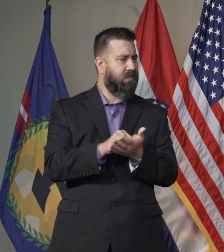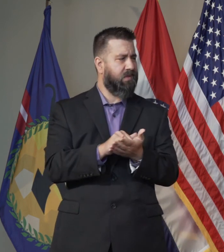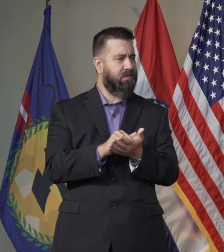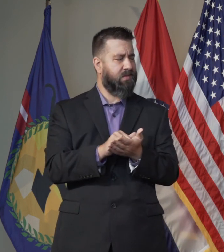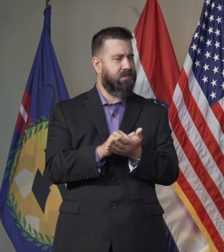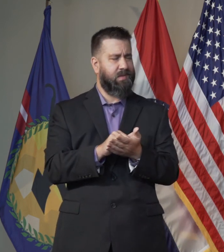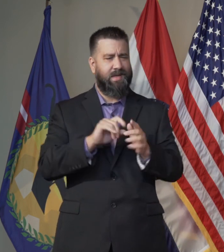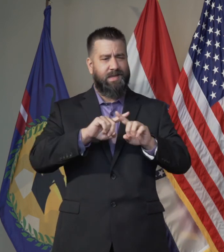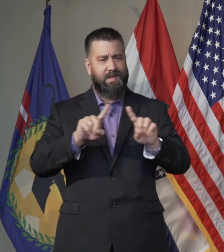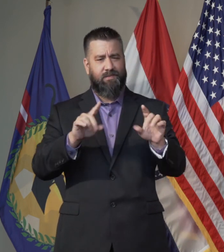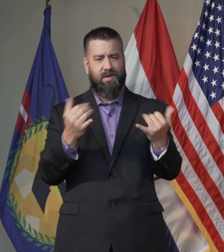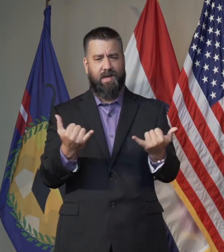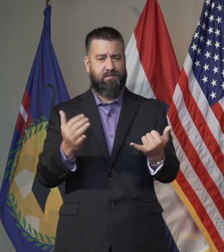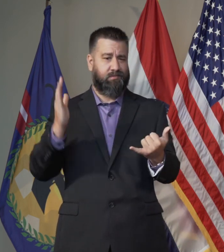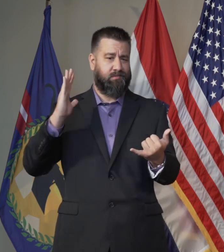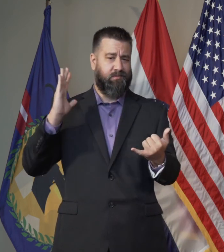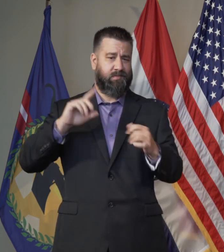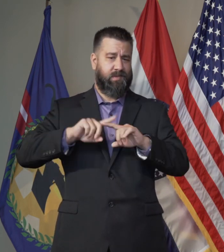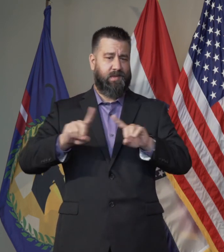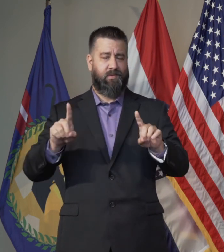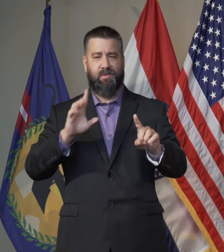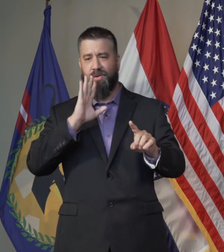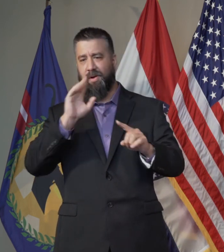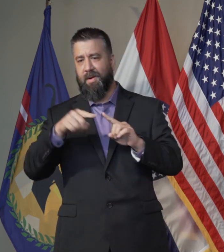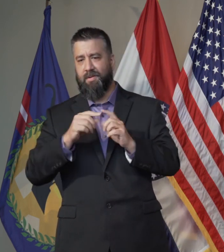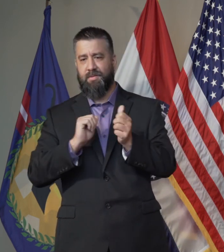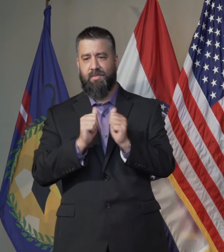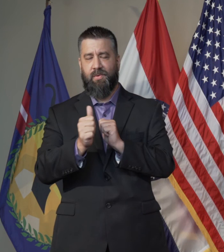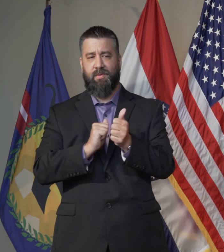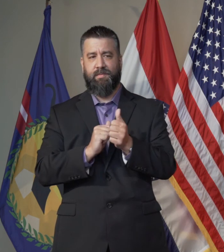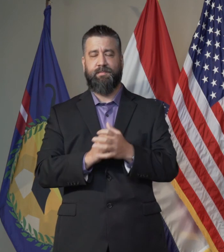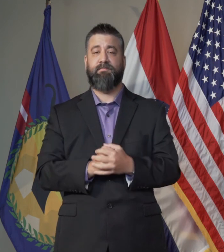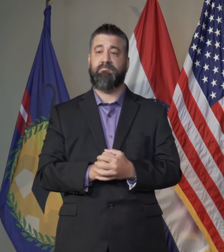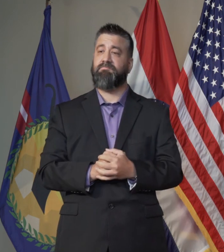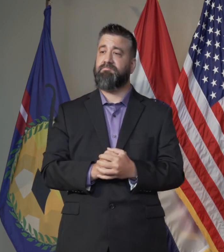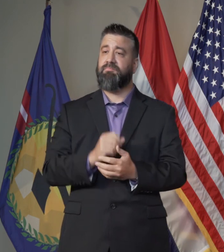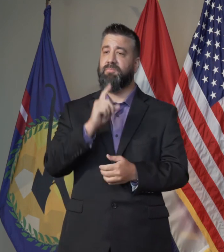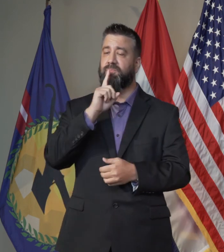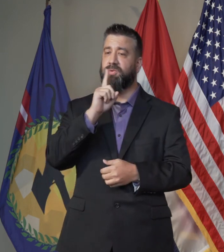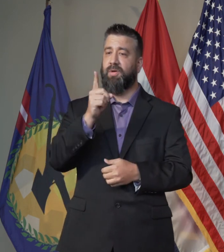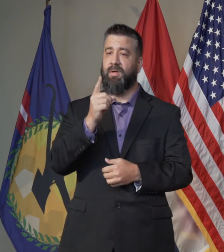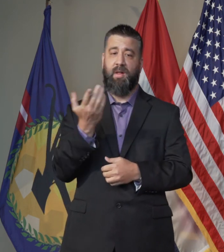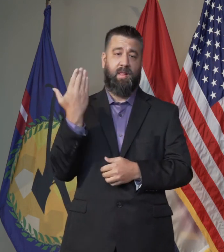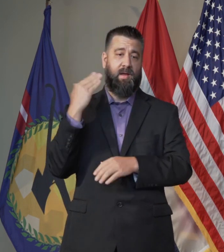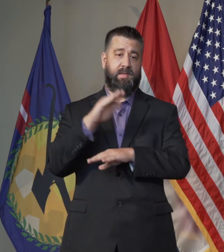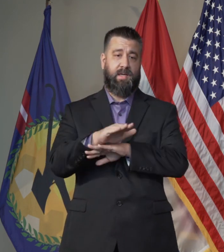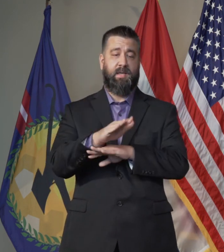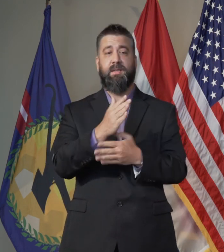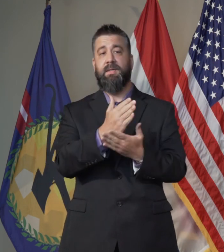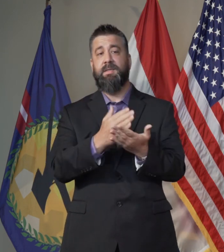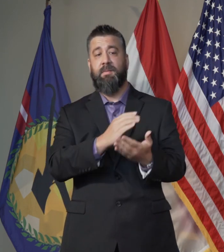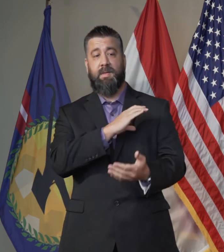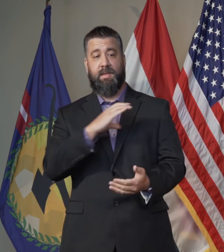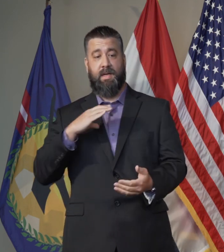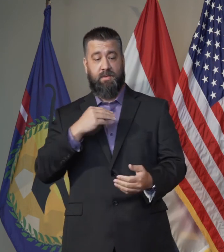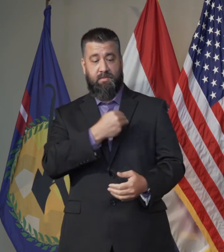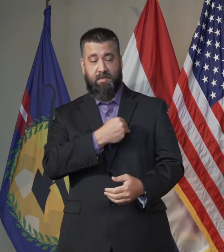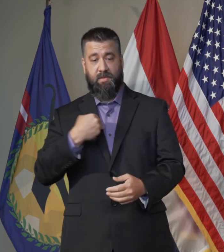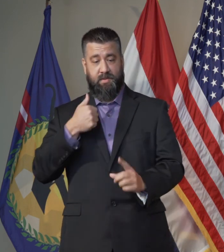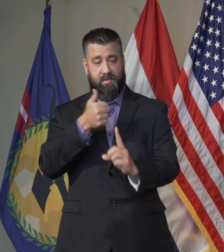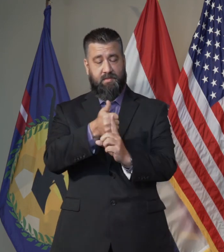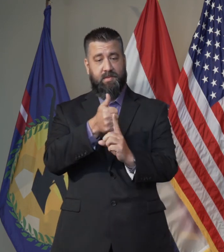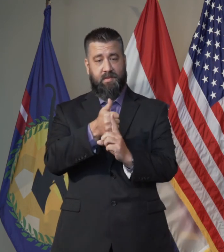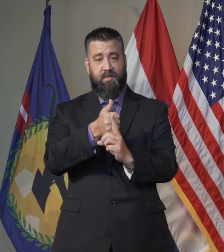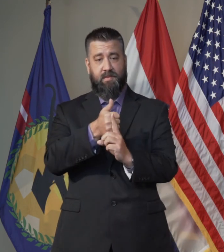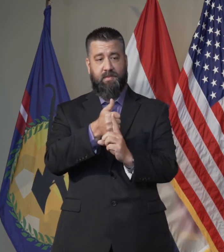that Well, back when they were talking about sure. sports. Last night, some of the council members discovered that